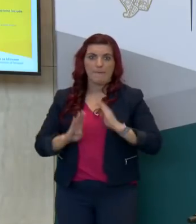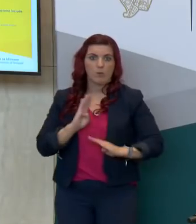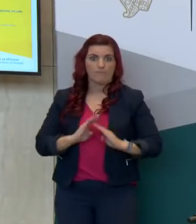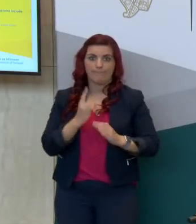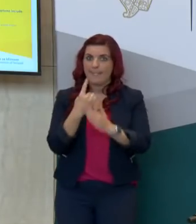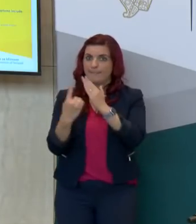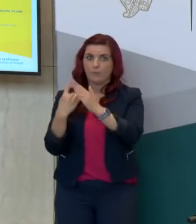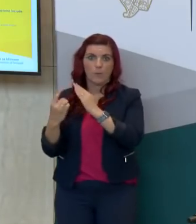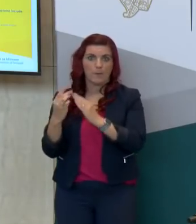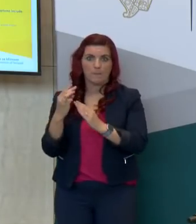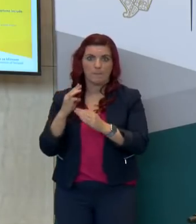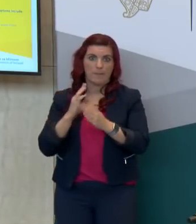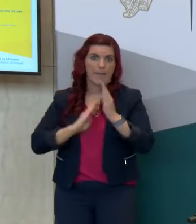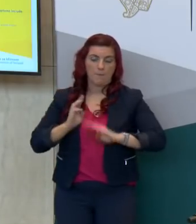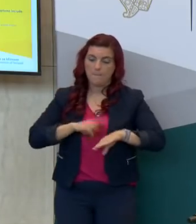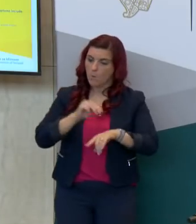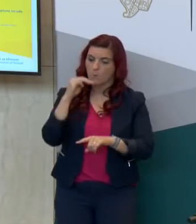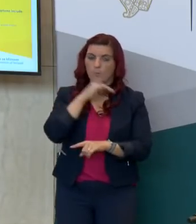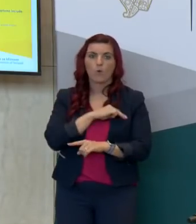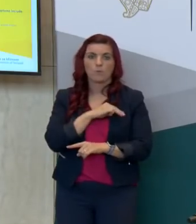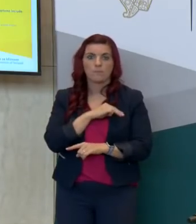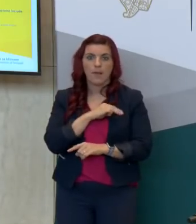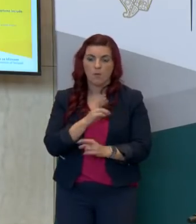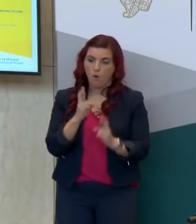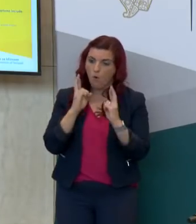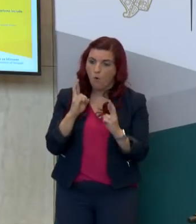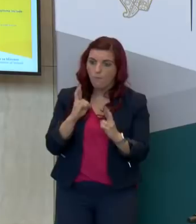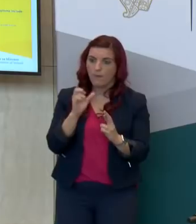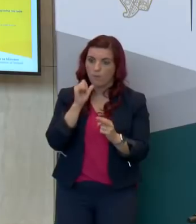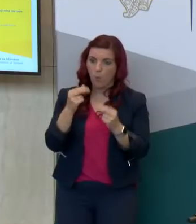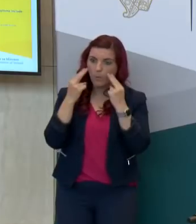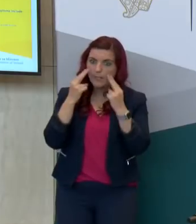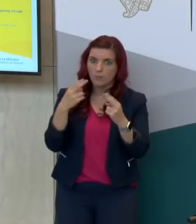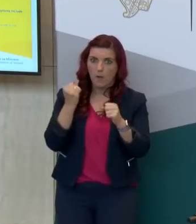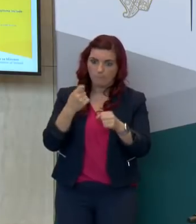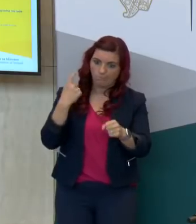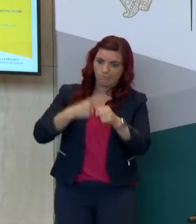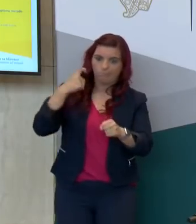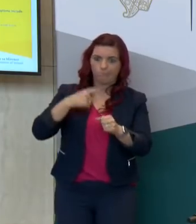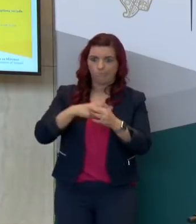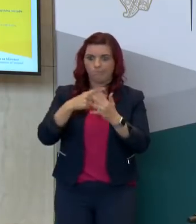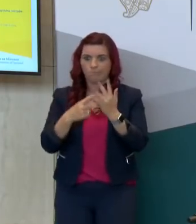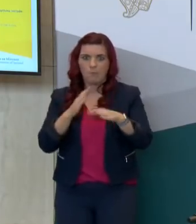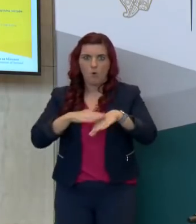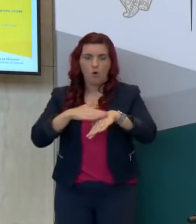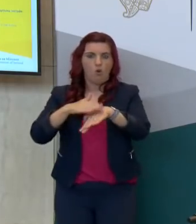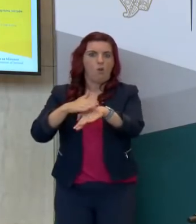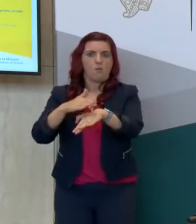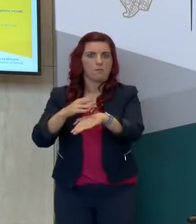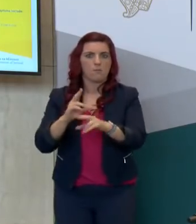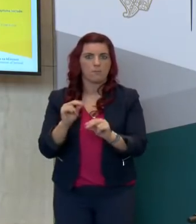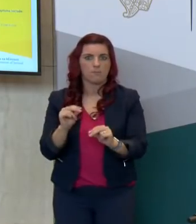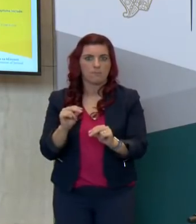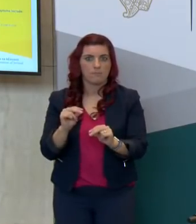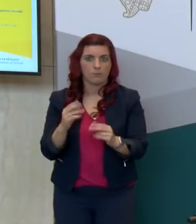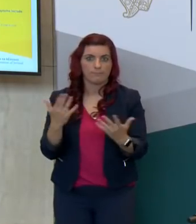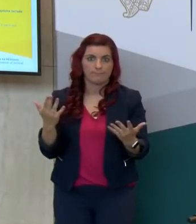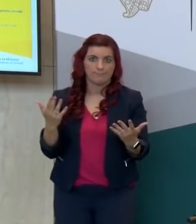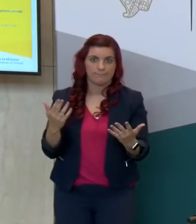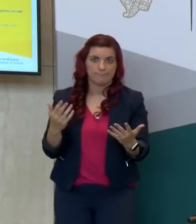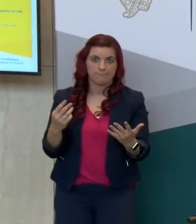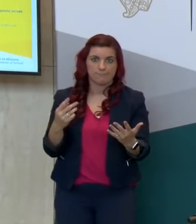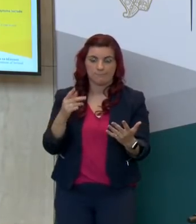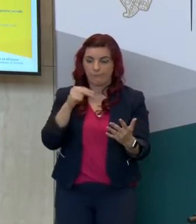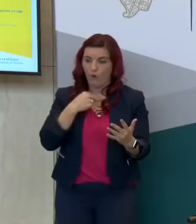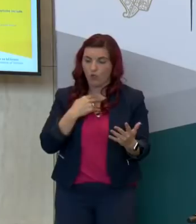behaviour. And hopefully we don't require additional measures over and above that. Unfortunately, we've seen